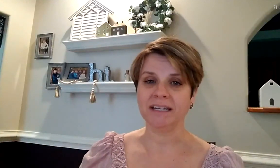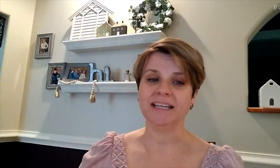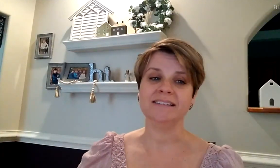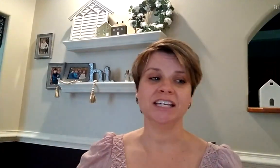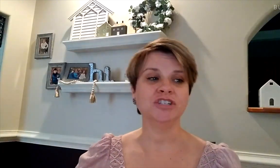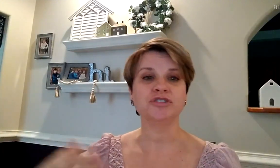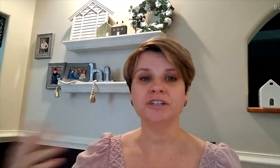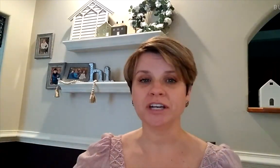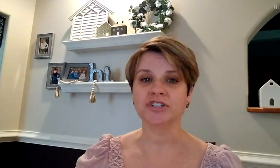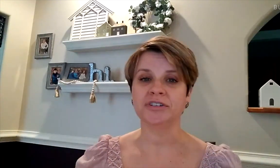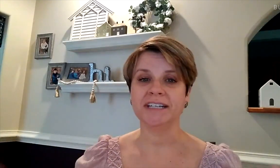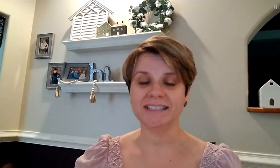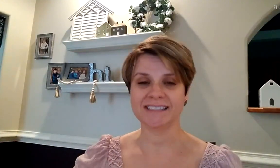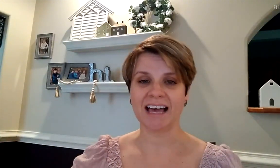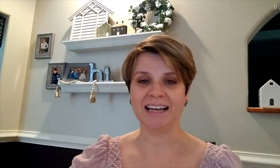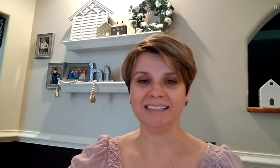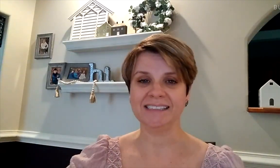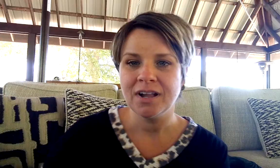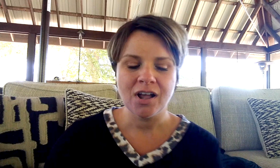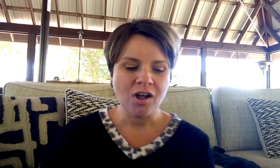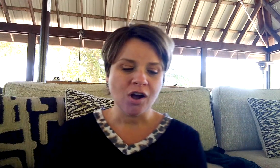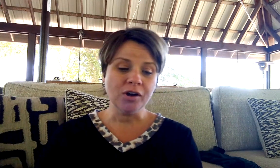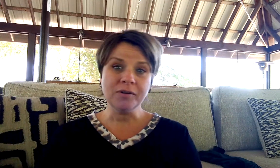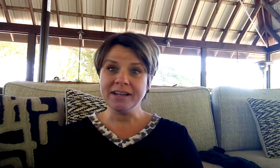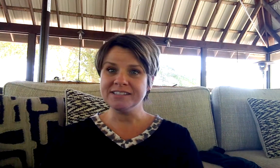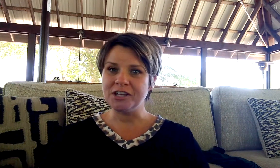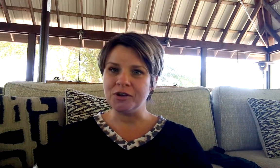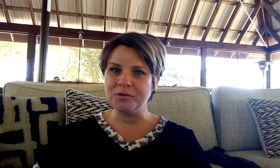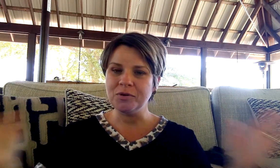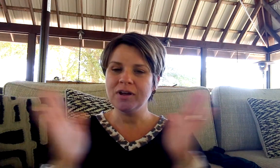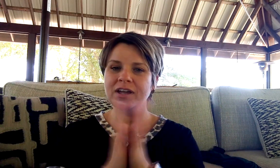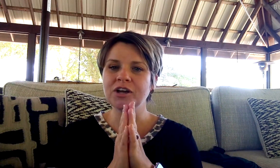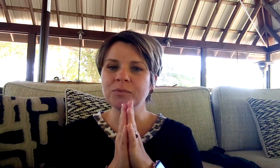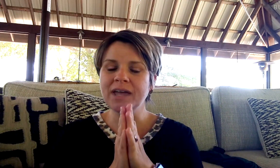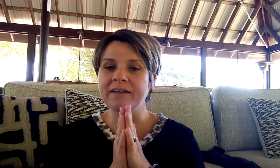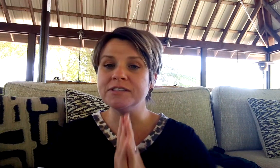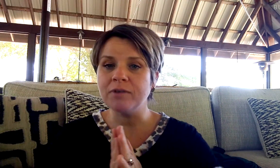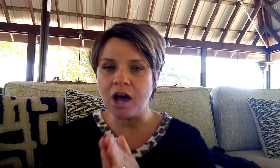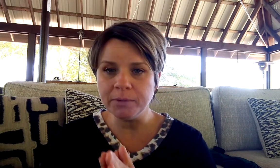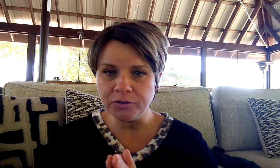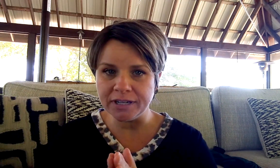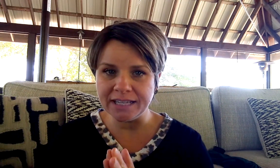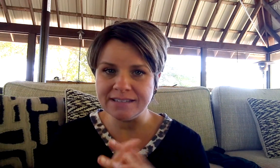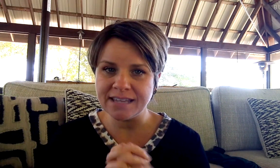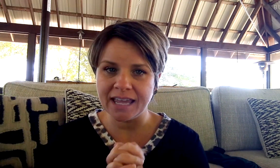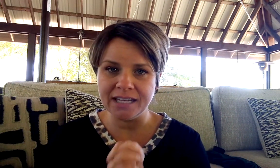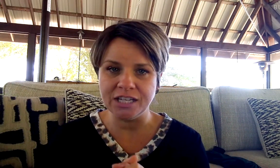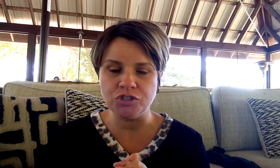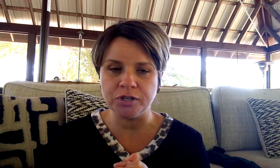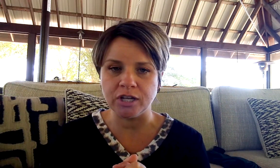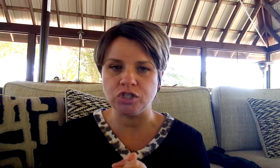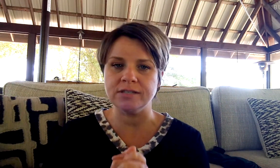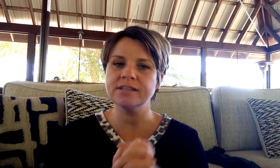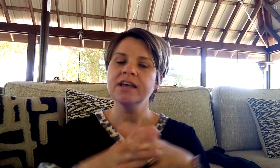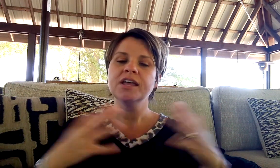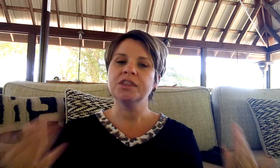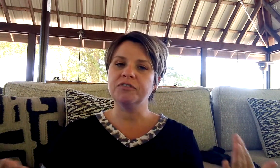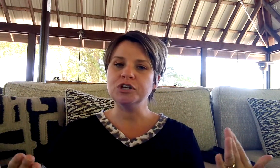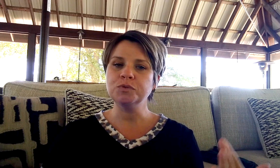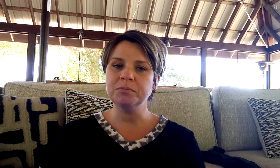is introductory signs. All right, so here we have some common greetings and introductions. The first one